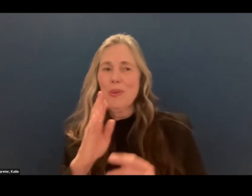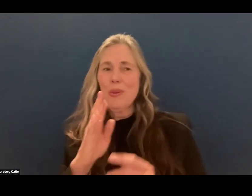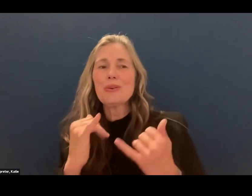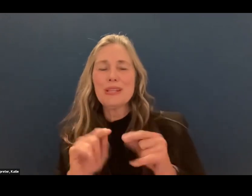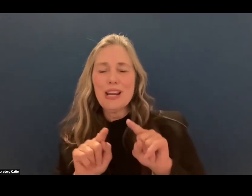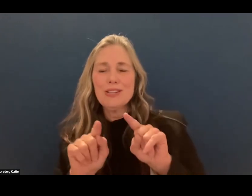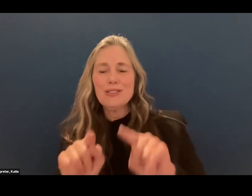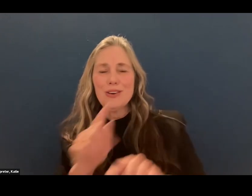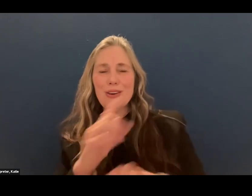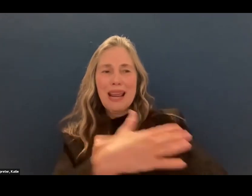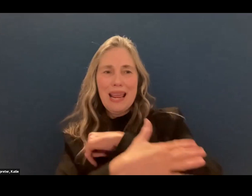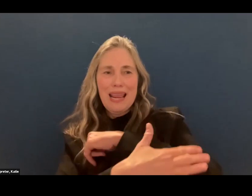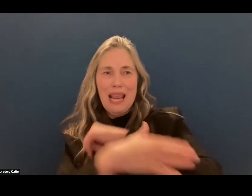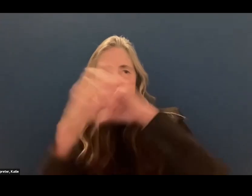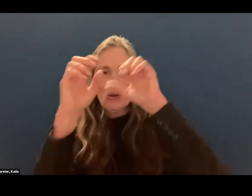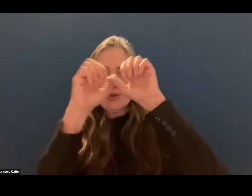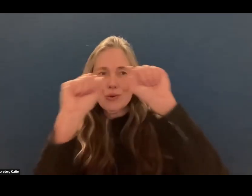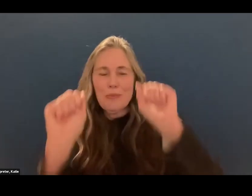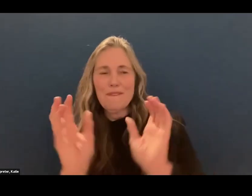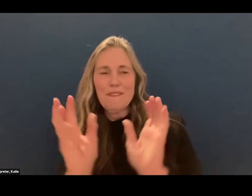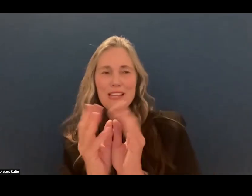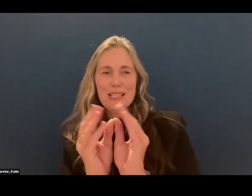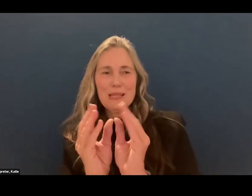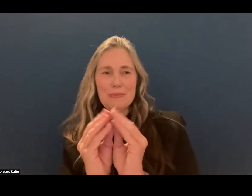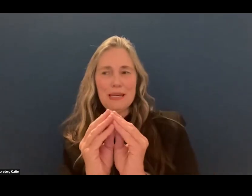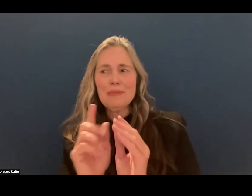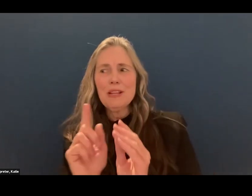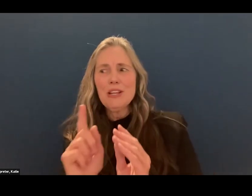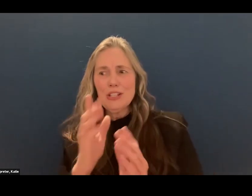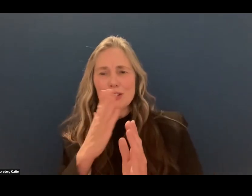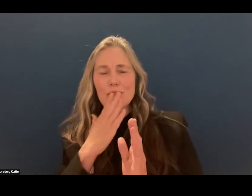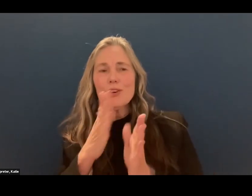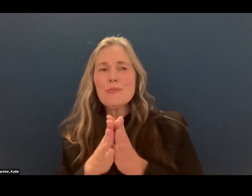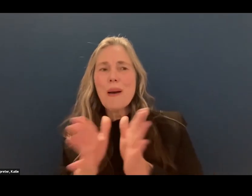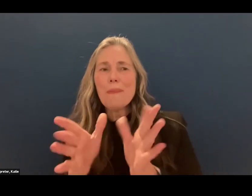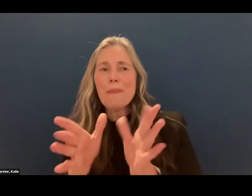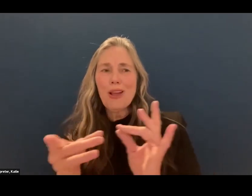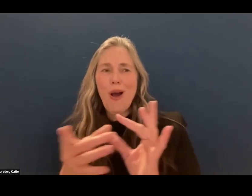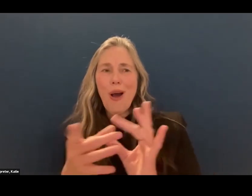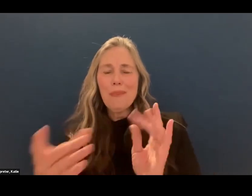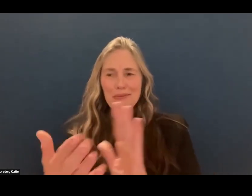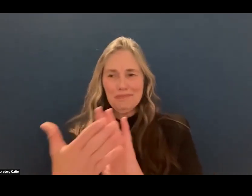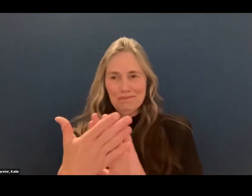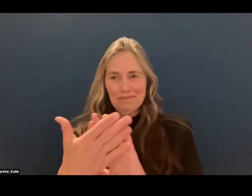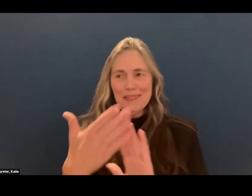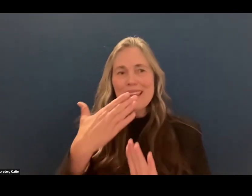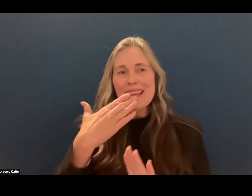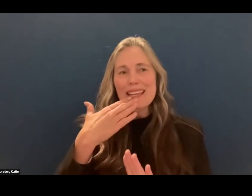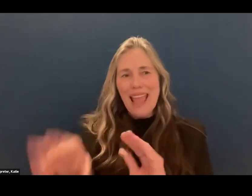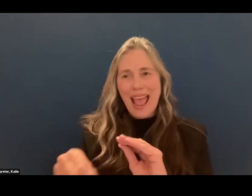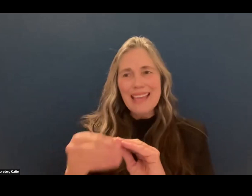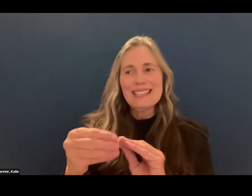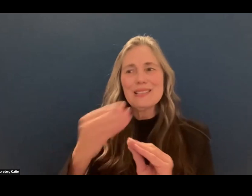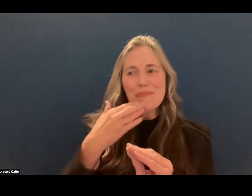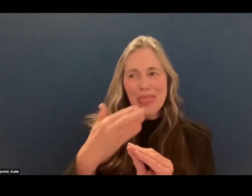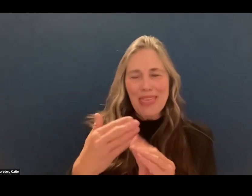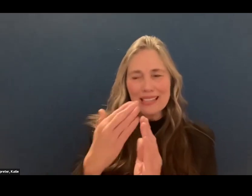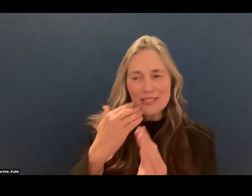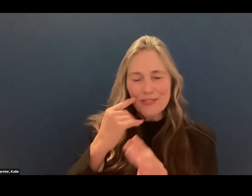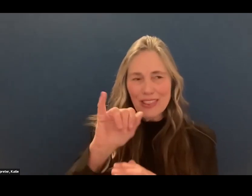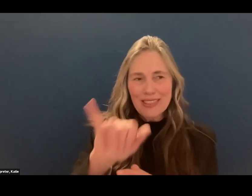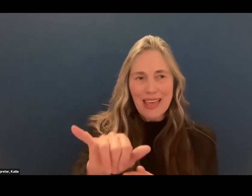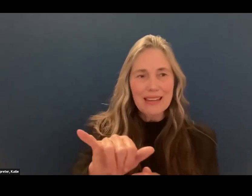at the County of Supervisors meeting. She gave great public comment, and I want to thank her, give her an extra thanks for that. These